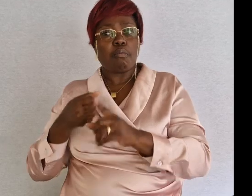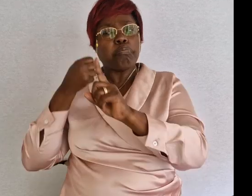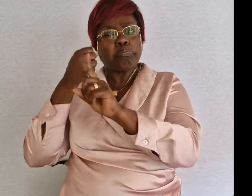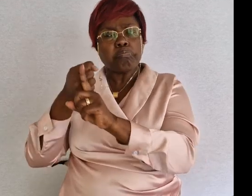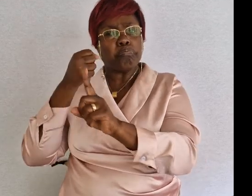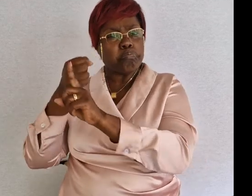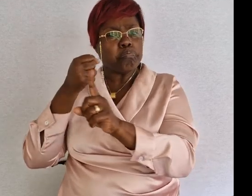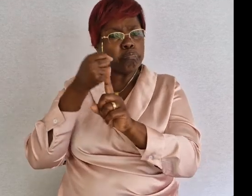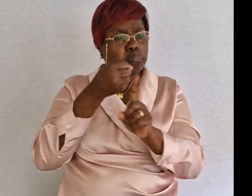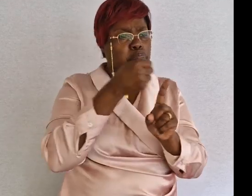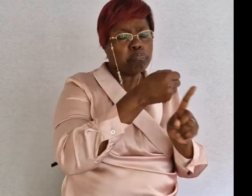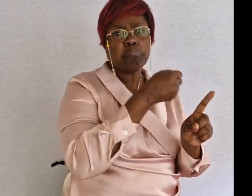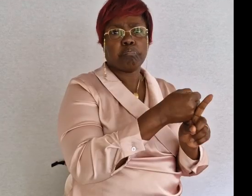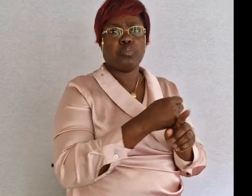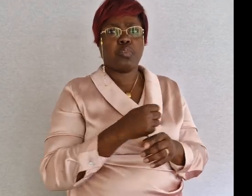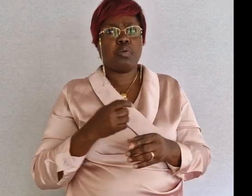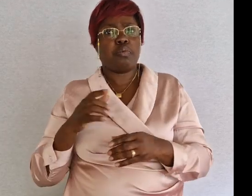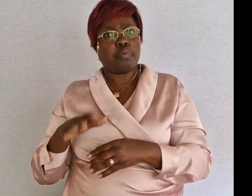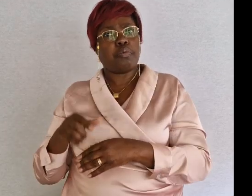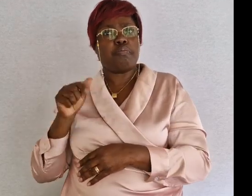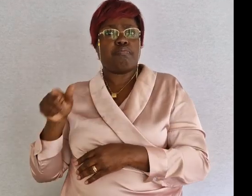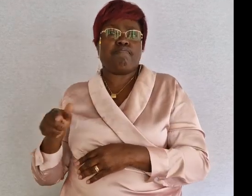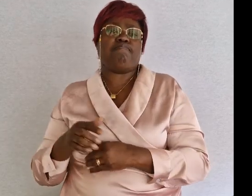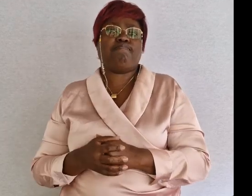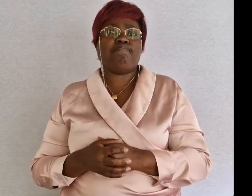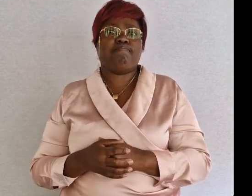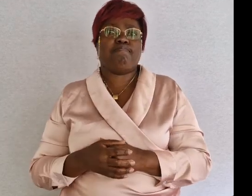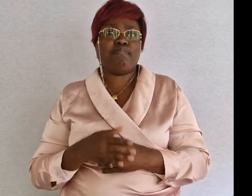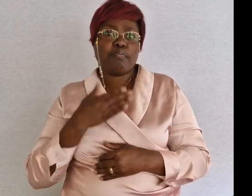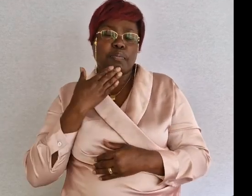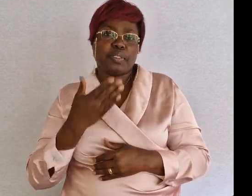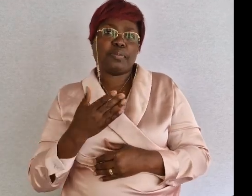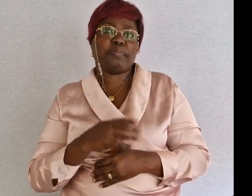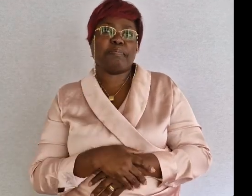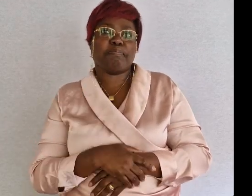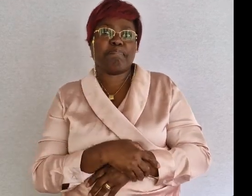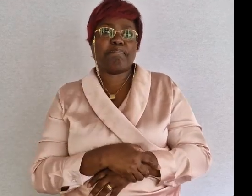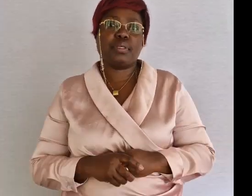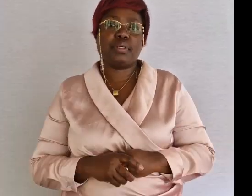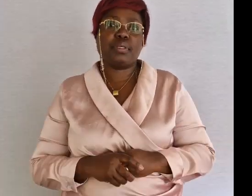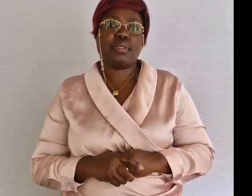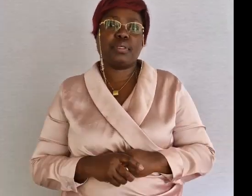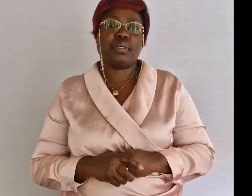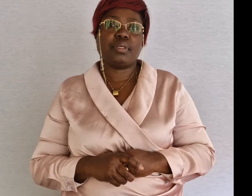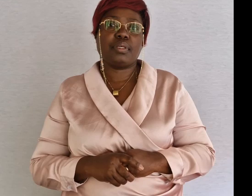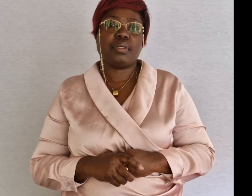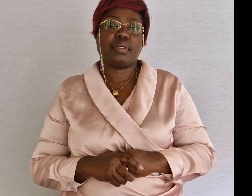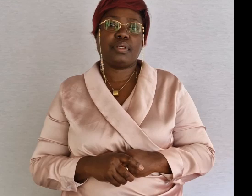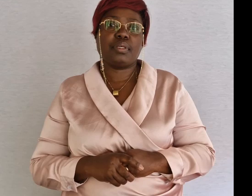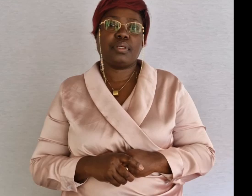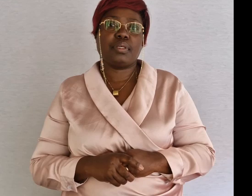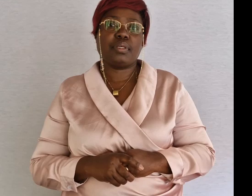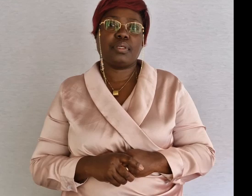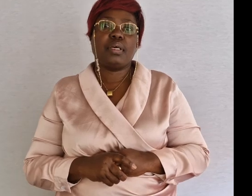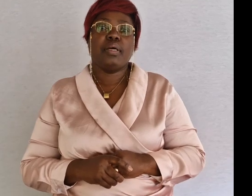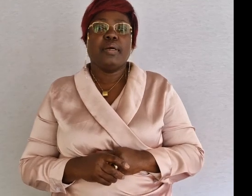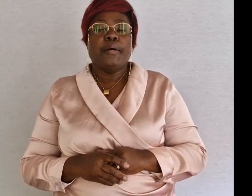Gabonese sign language, so LSG, and they really fight for that, advocate for that. So that's the situation. Thank you.